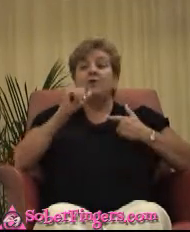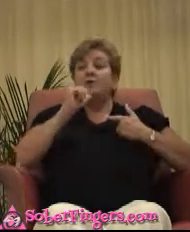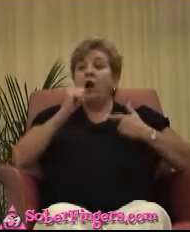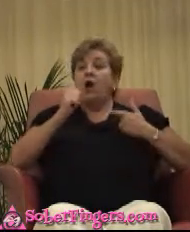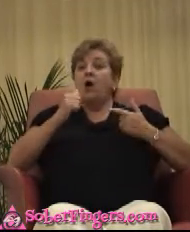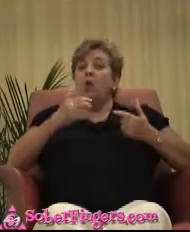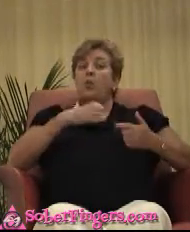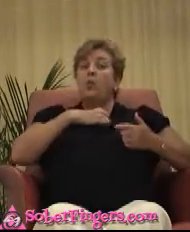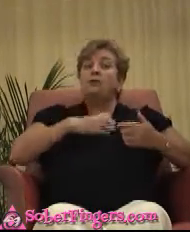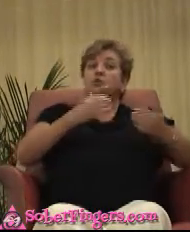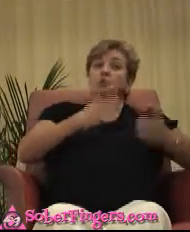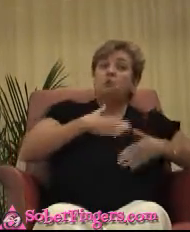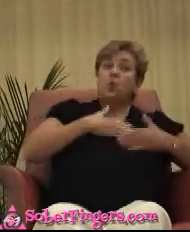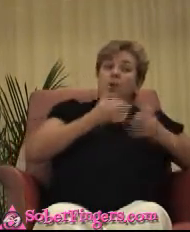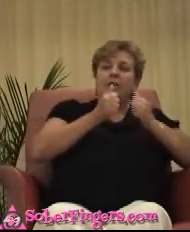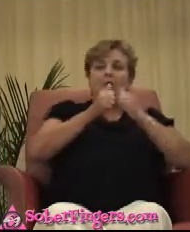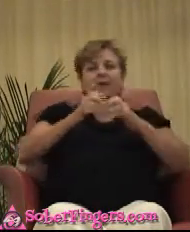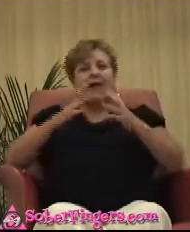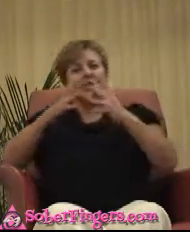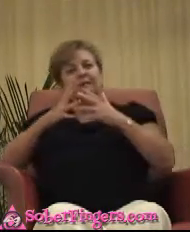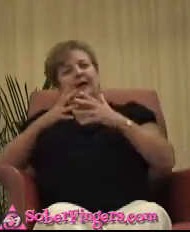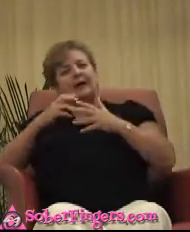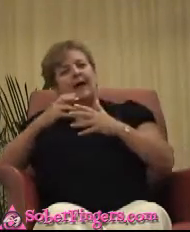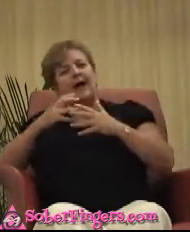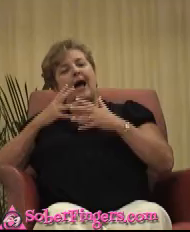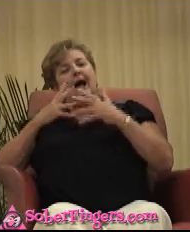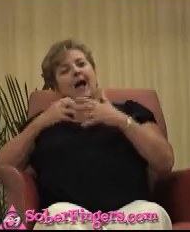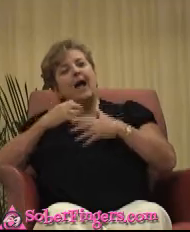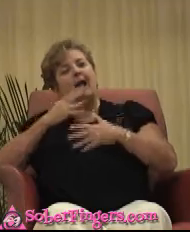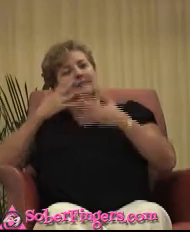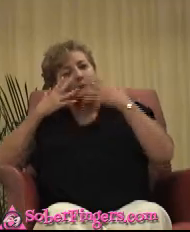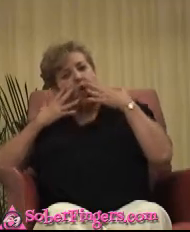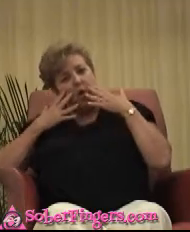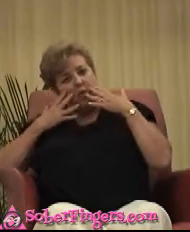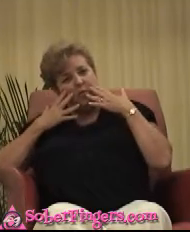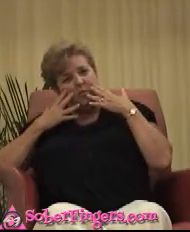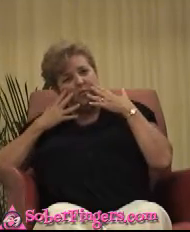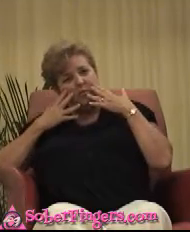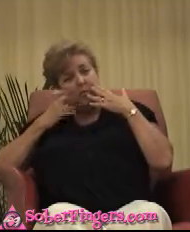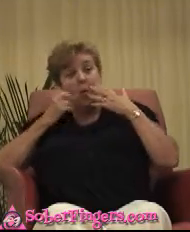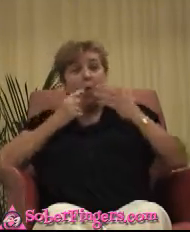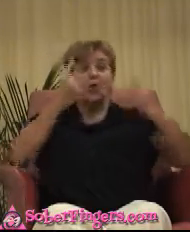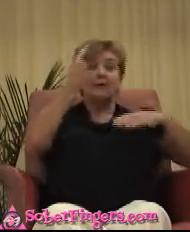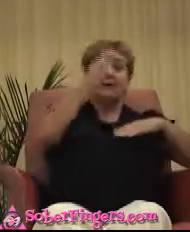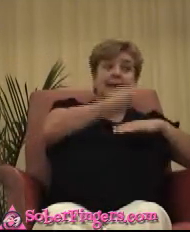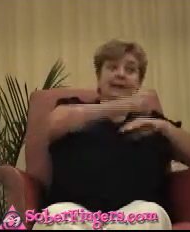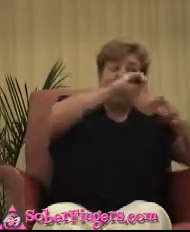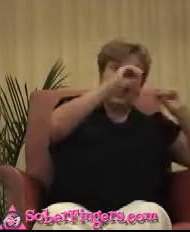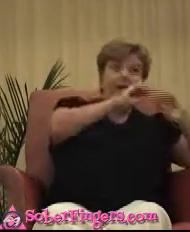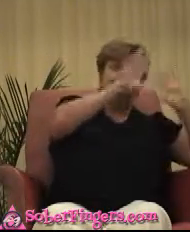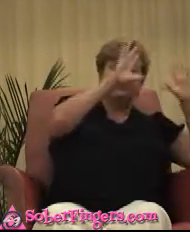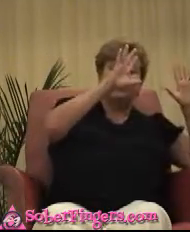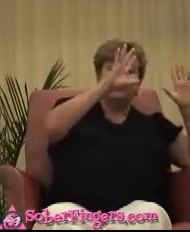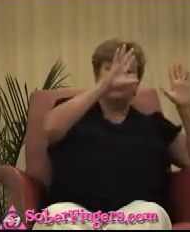sorrow, nor endless day without the healing dark, nor brilliant sun without the restful